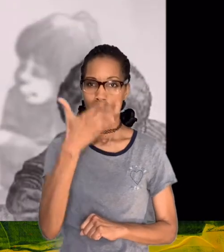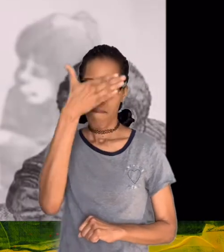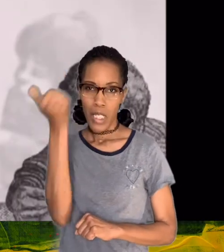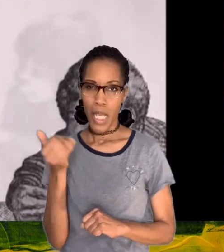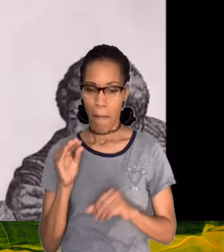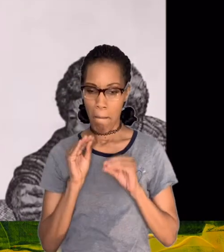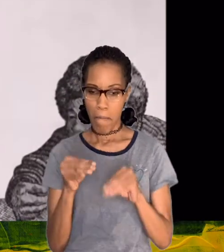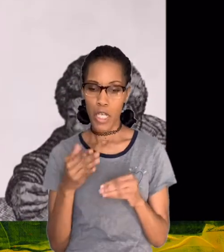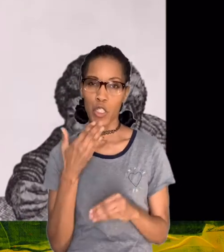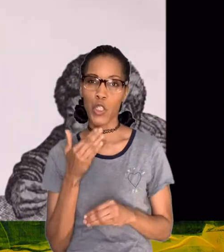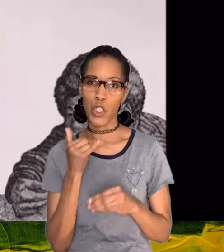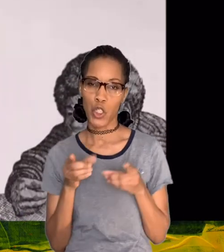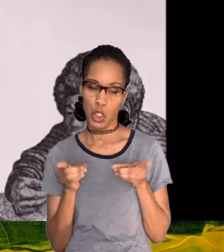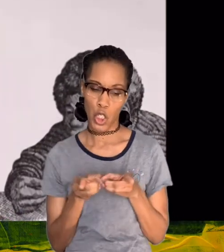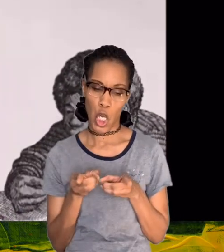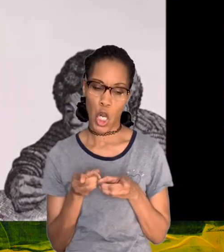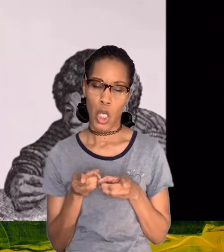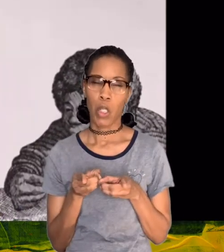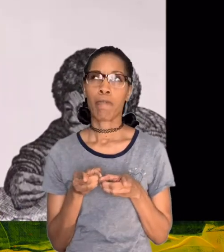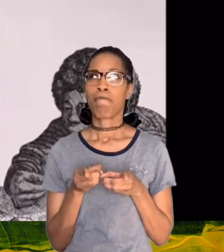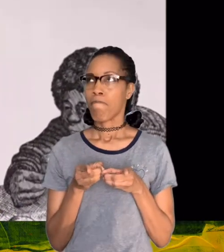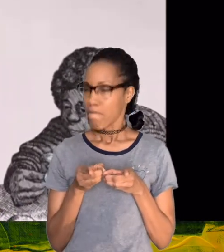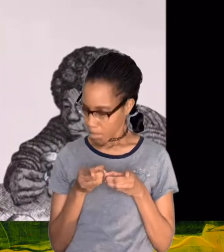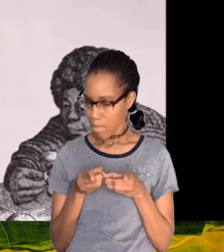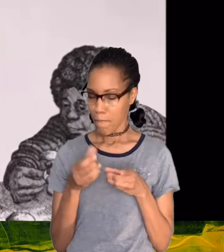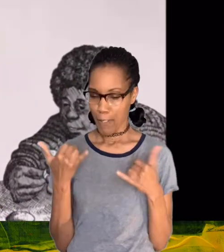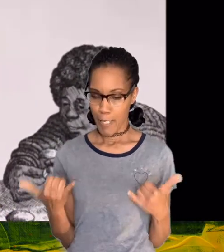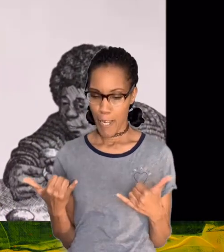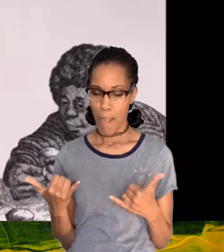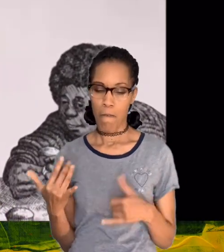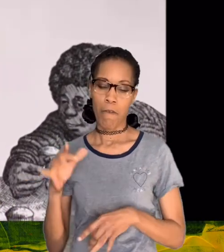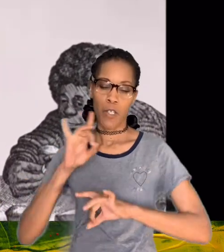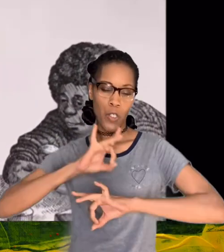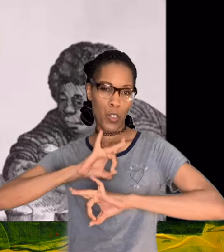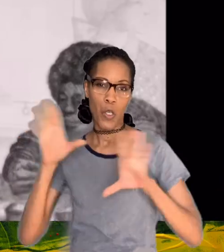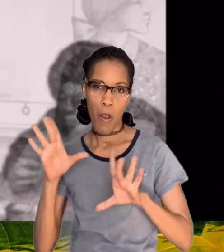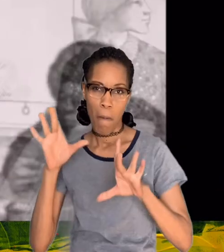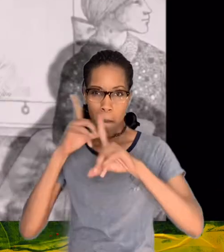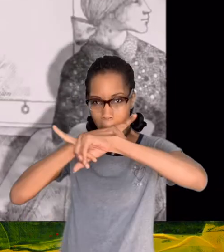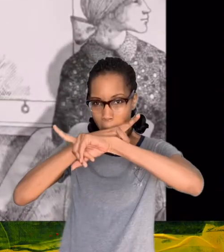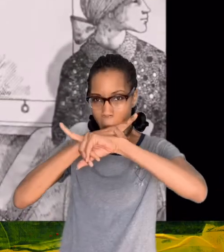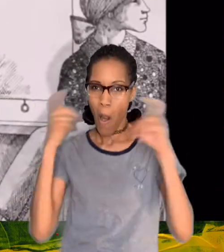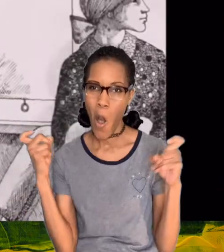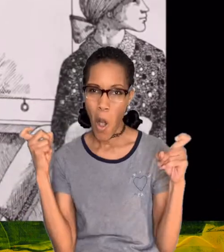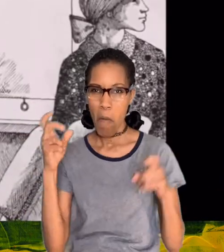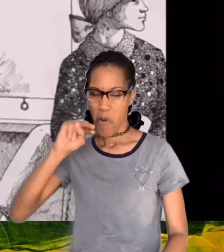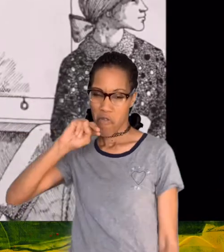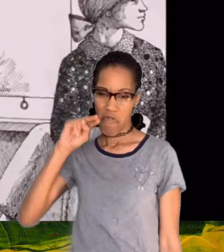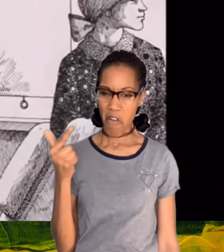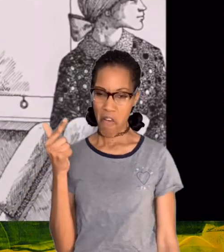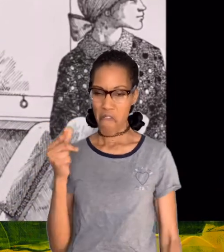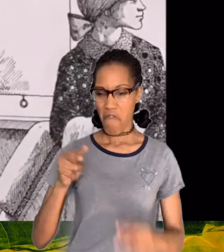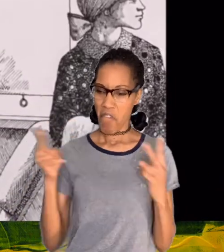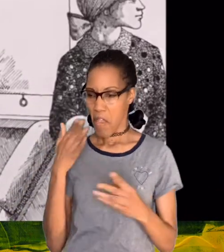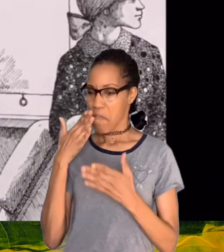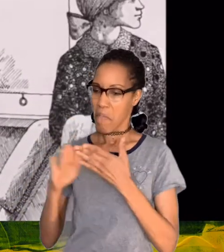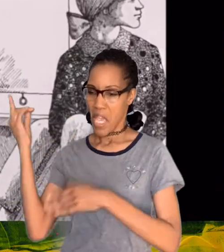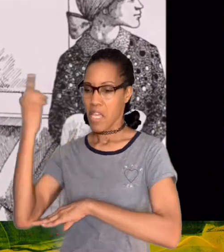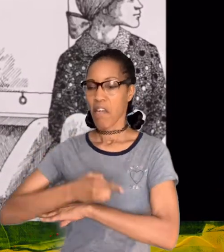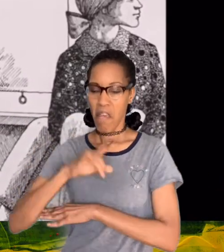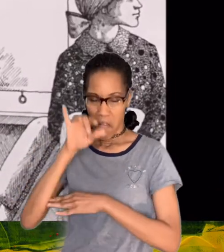and Paul's mother gave him a piece of jelly roll that had little coconut sprinkles on the top. Guess whose